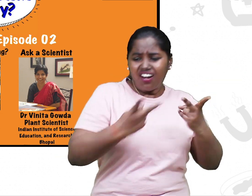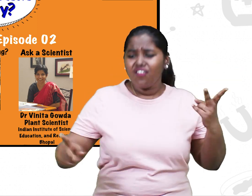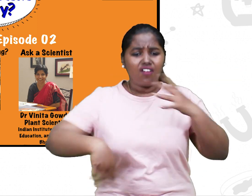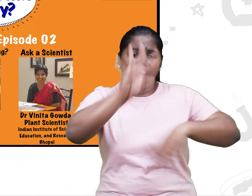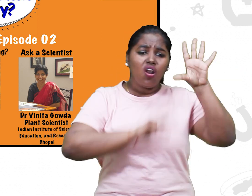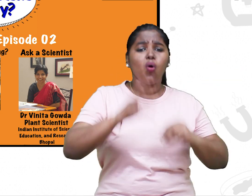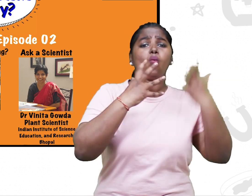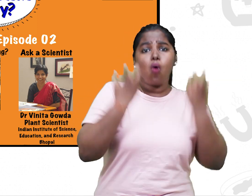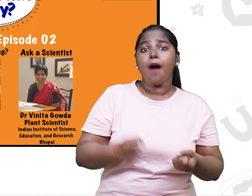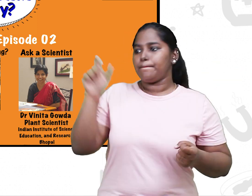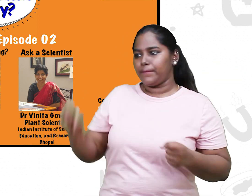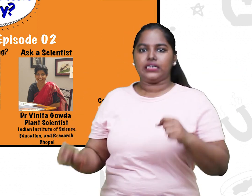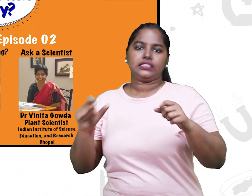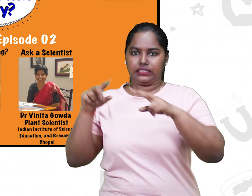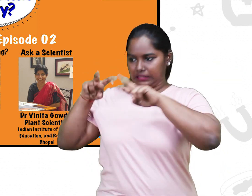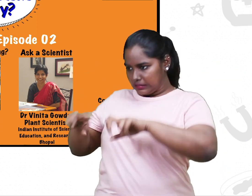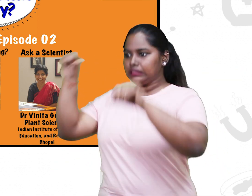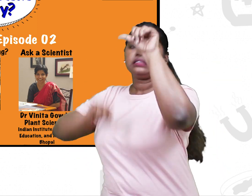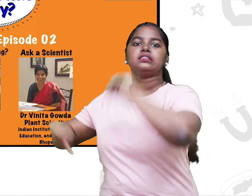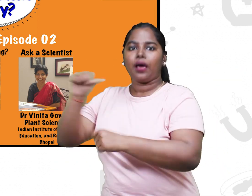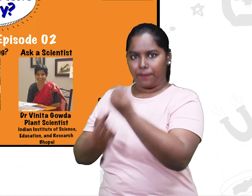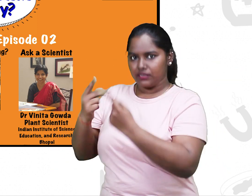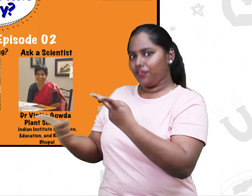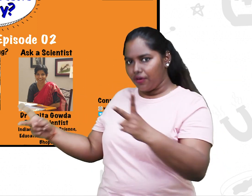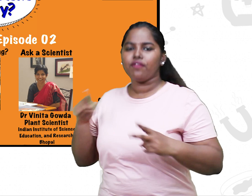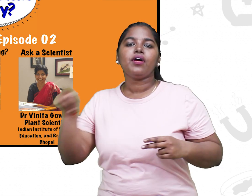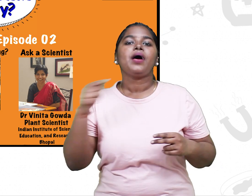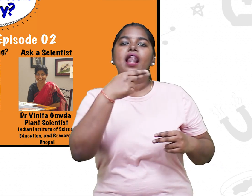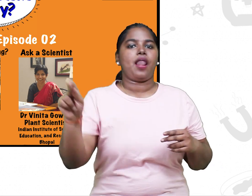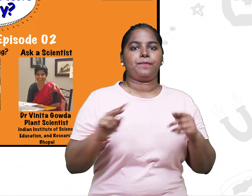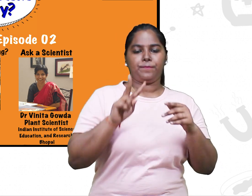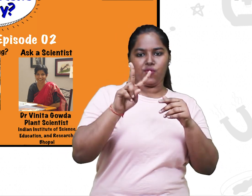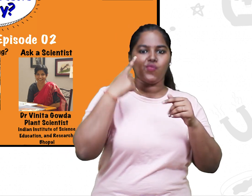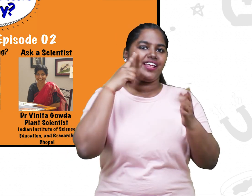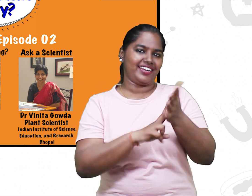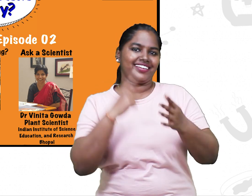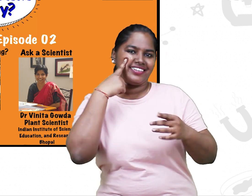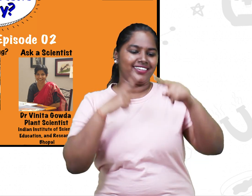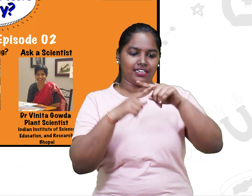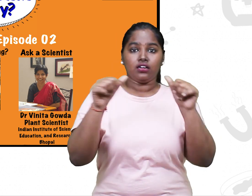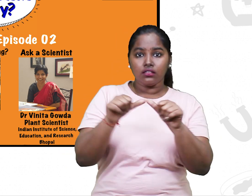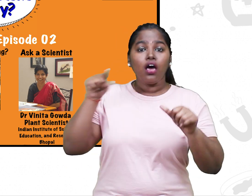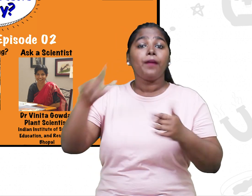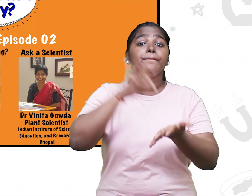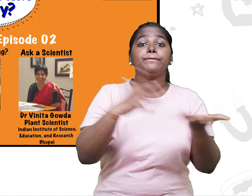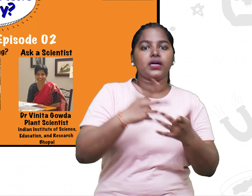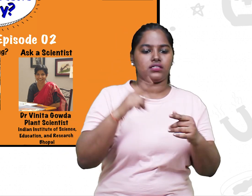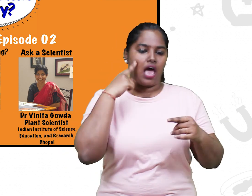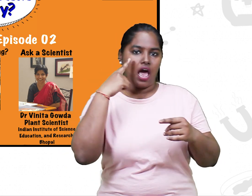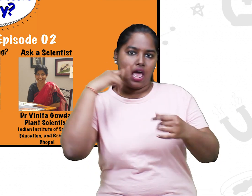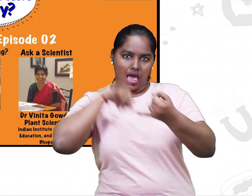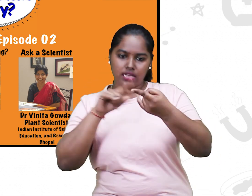they talked to Dr. Vinita Gowda, a plant scientist from ISER Bhopal, about why different trees grow to